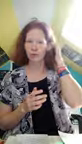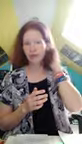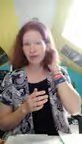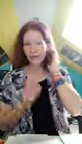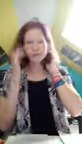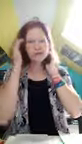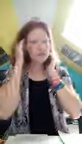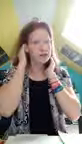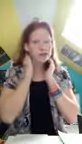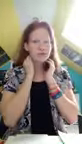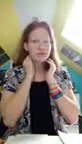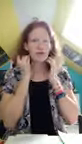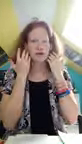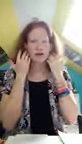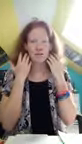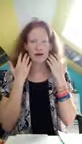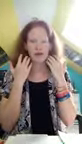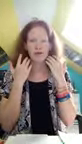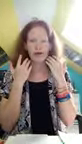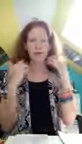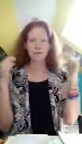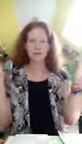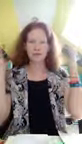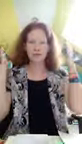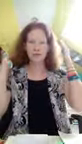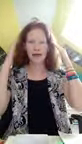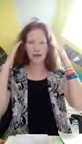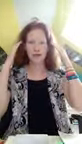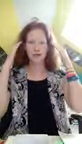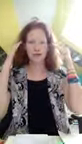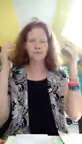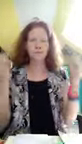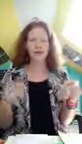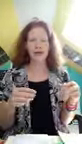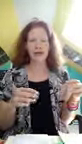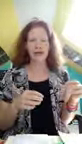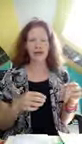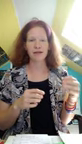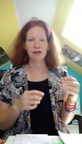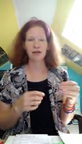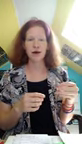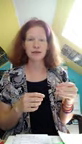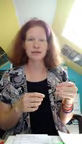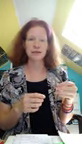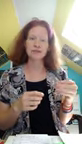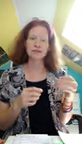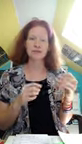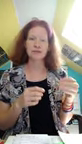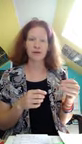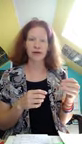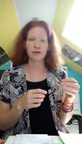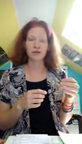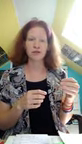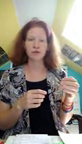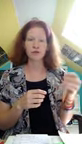with the ears. My ears are fine how they are, but it is a brain issue, and it causes sound to